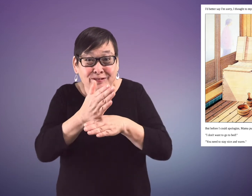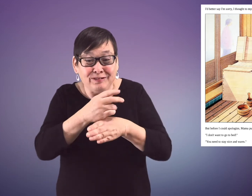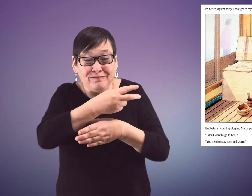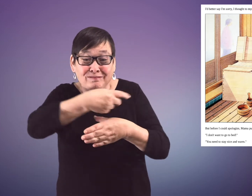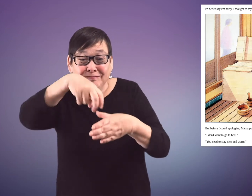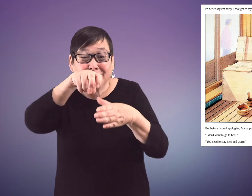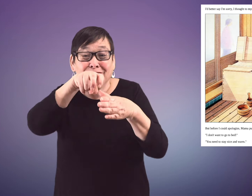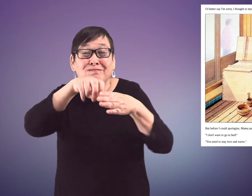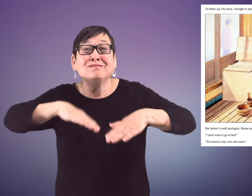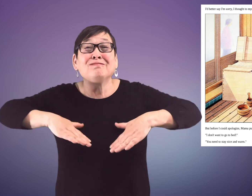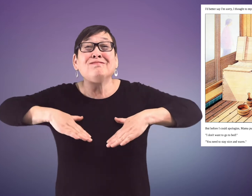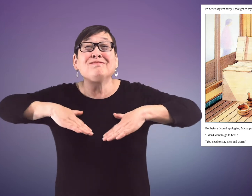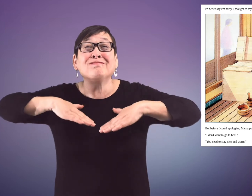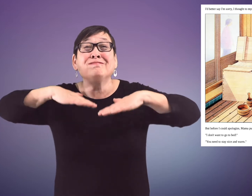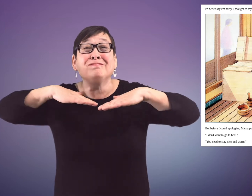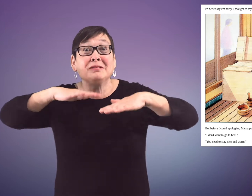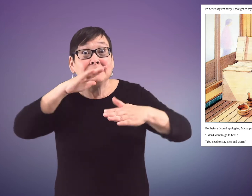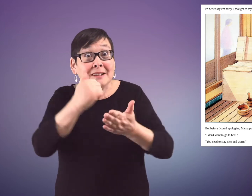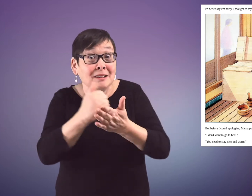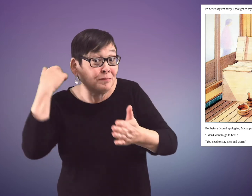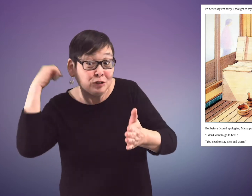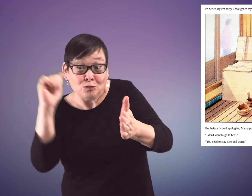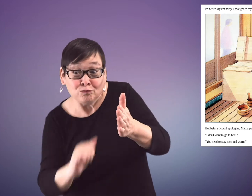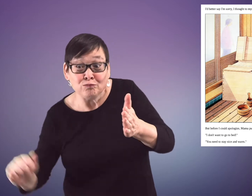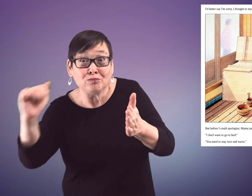tub by myself.